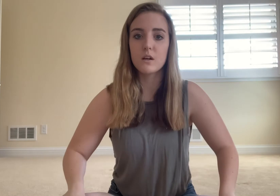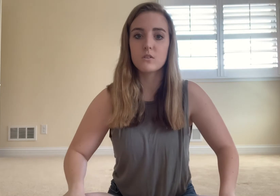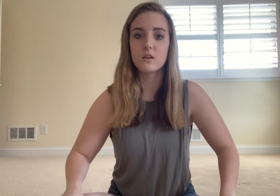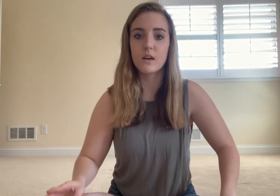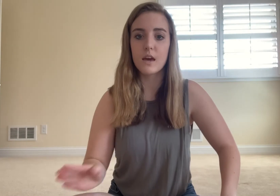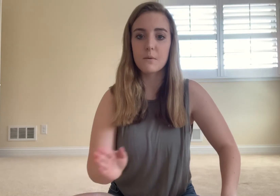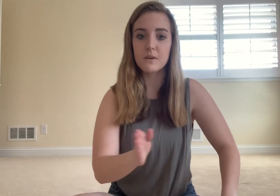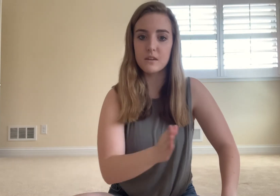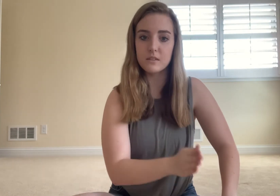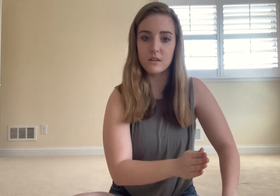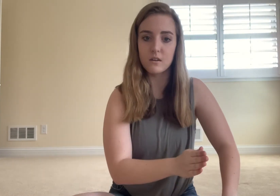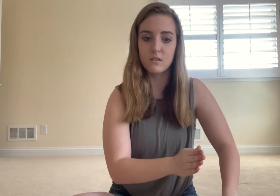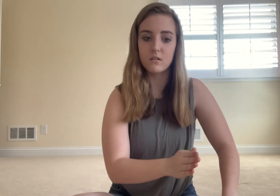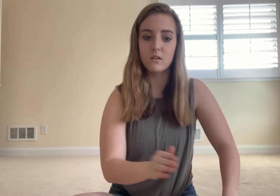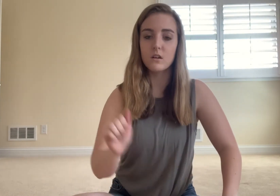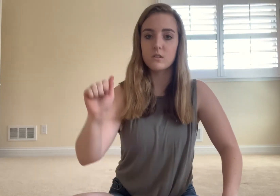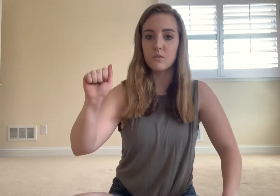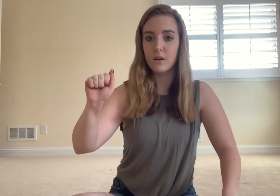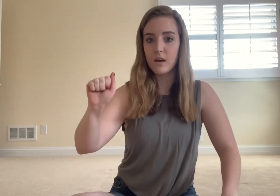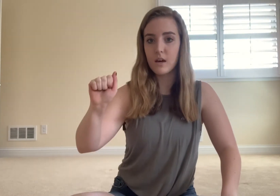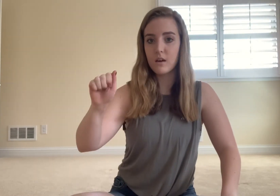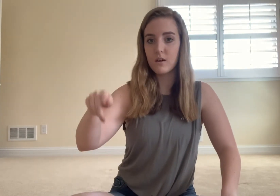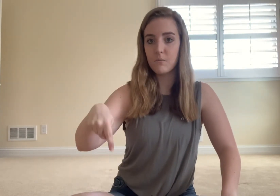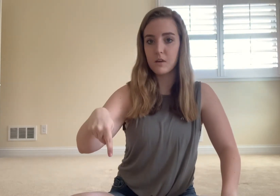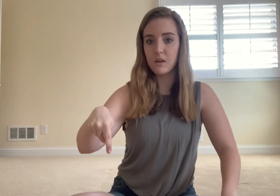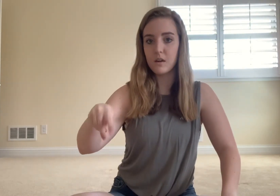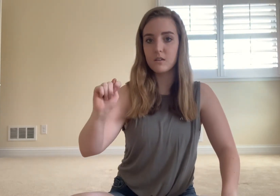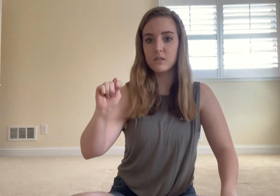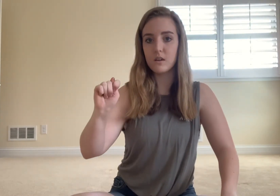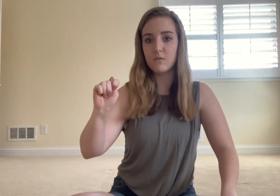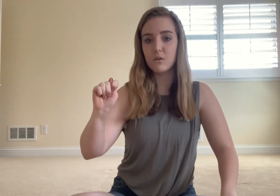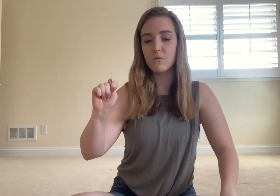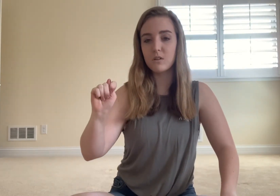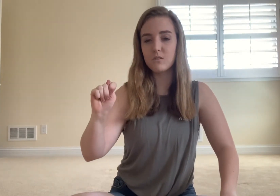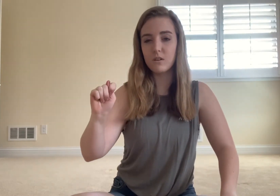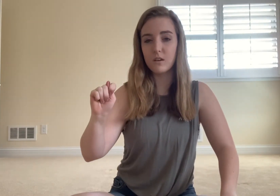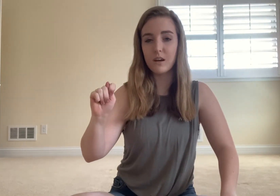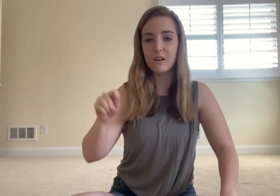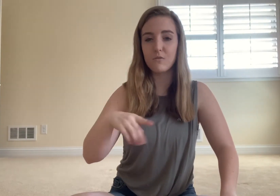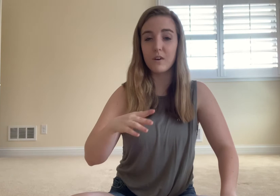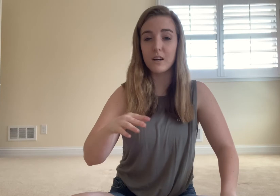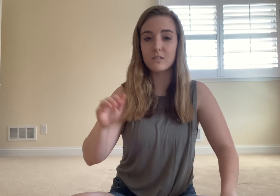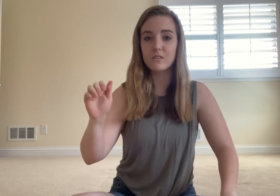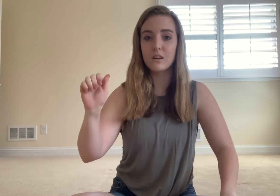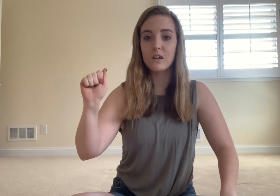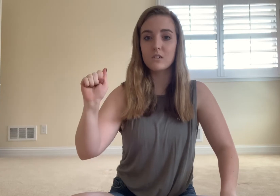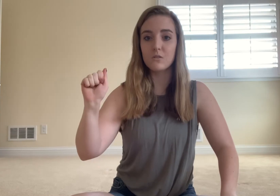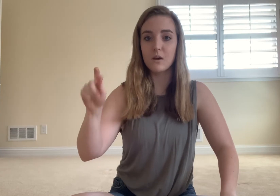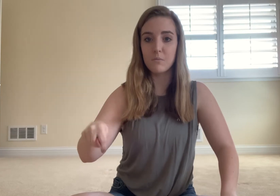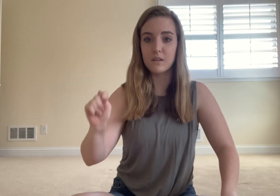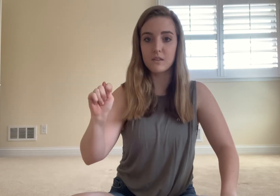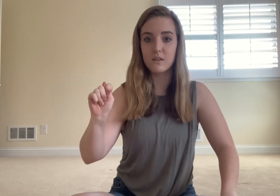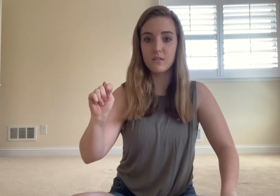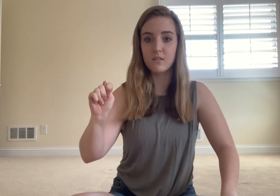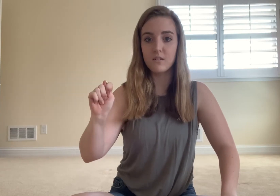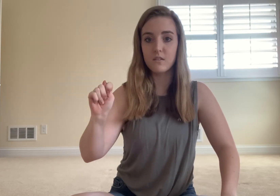saying A-P-T. So A-P-T. But you want to do it kind of fast, so A-P-T.